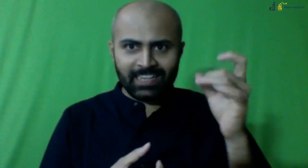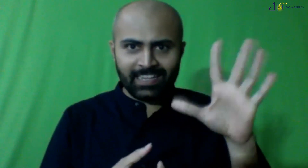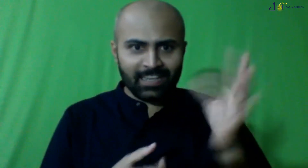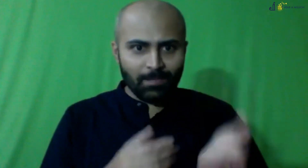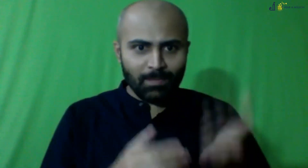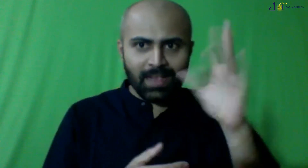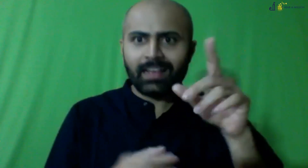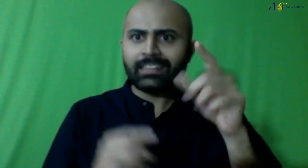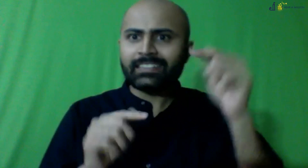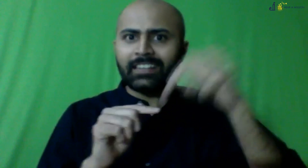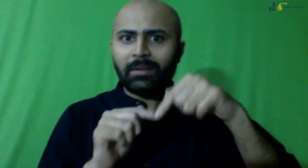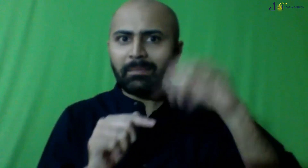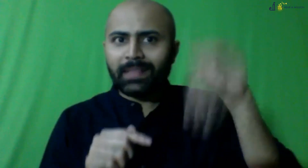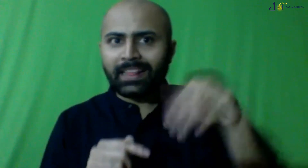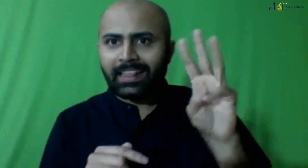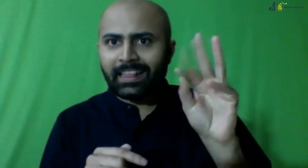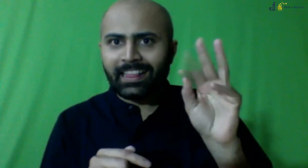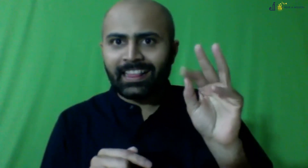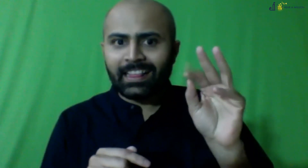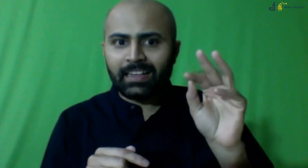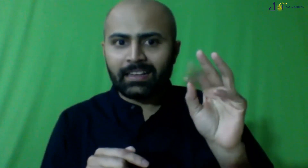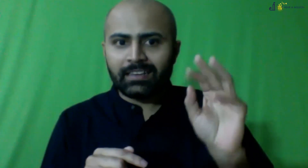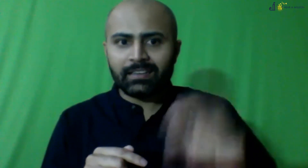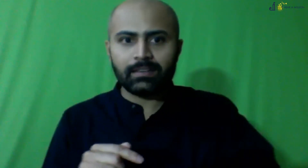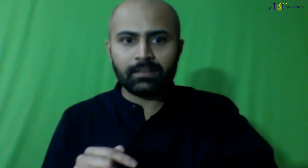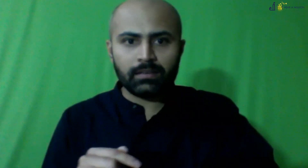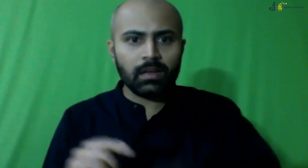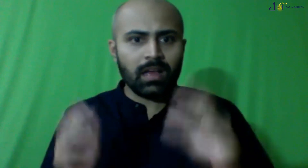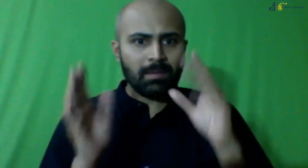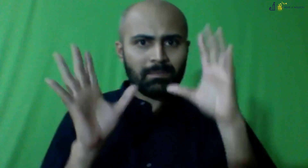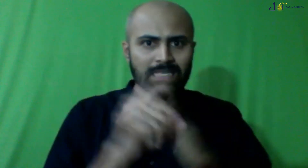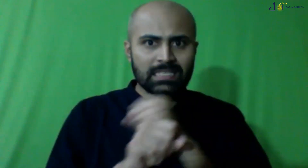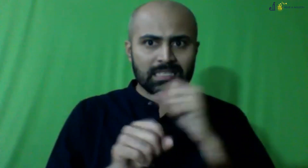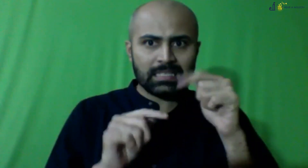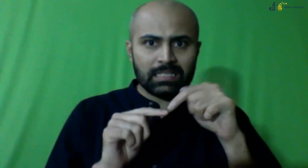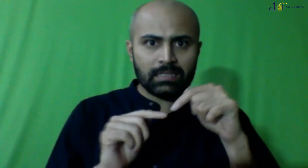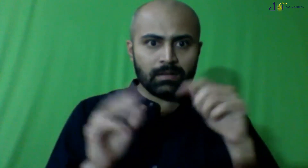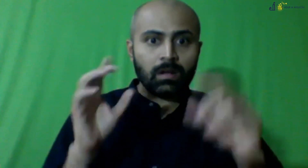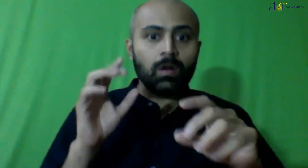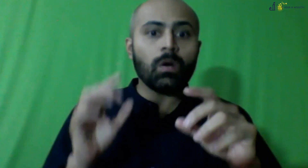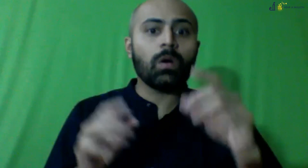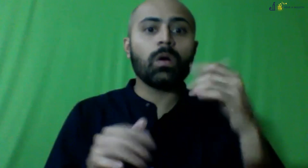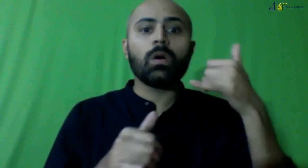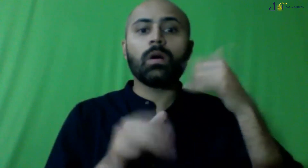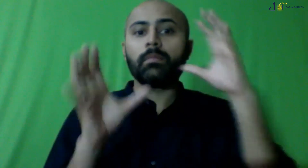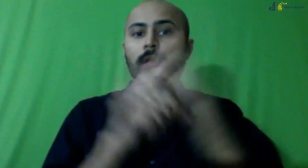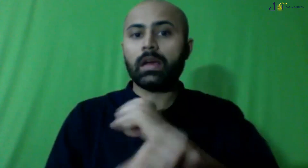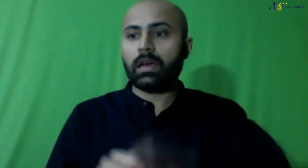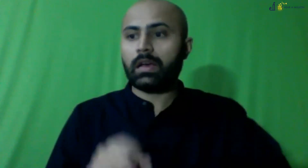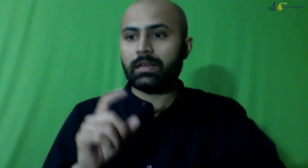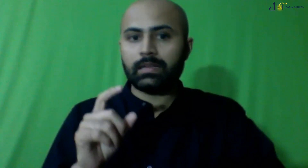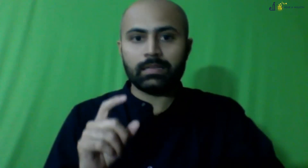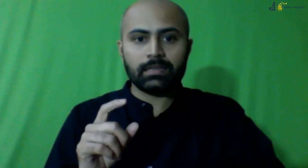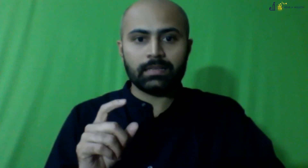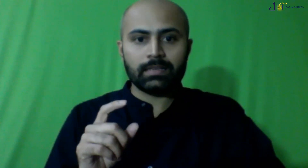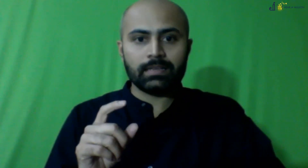So people have joined, 75 people have joined, but only 30 people have voted for it. Okay, some people have missed a poll